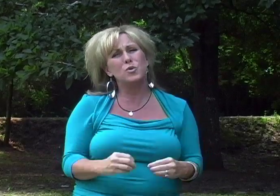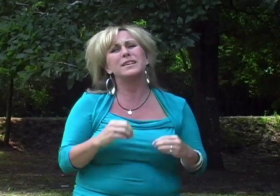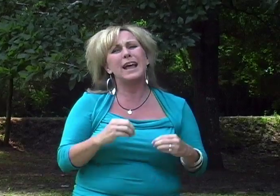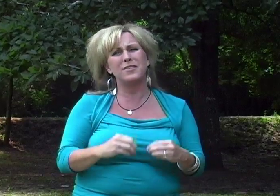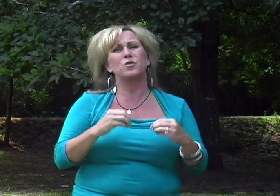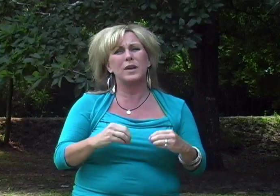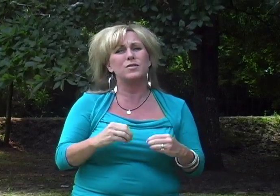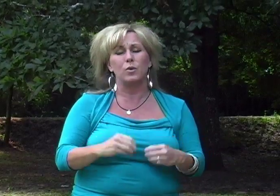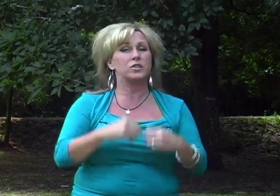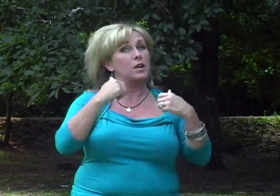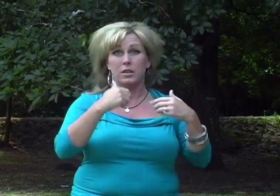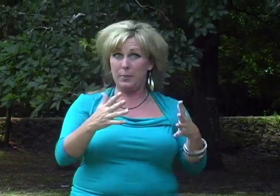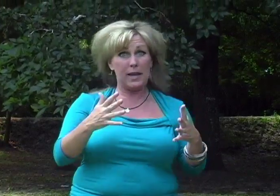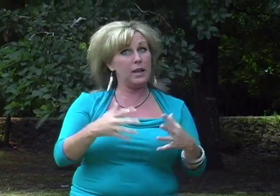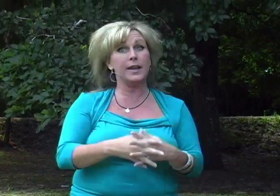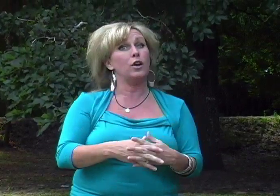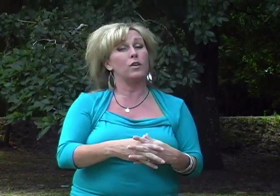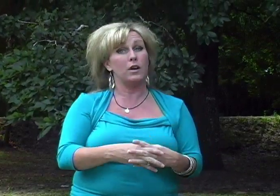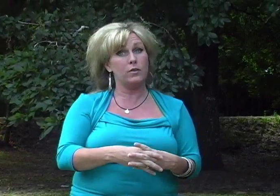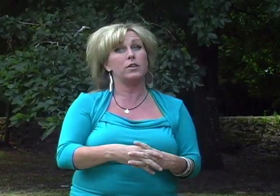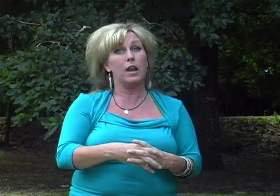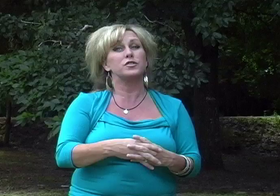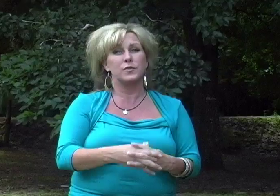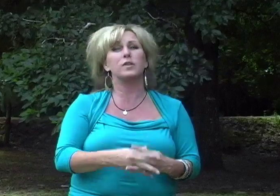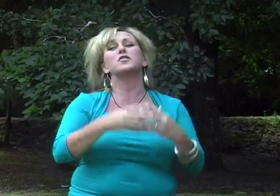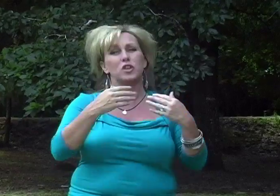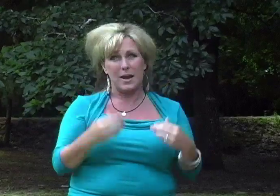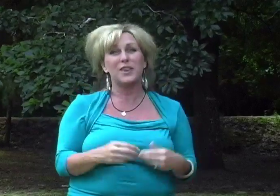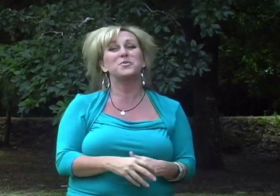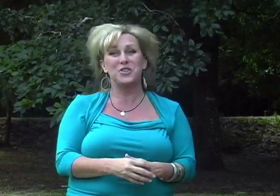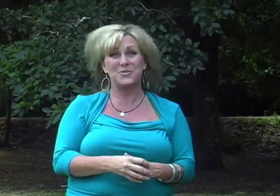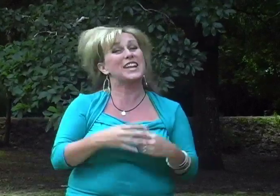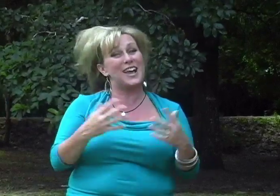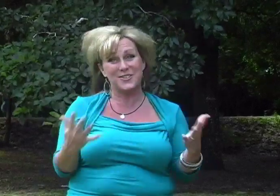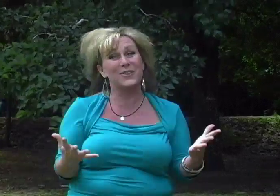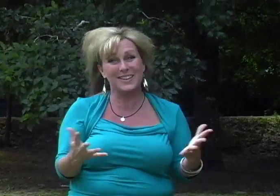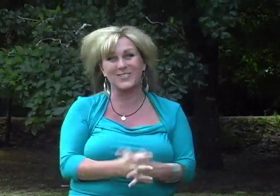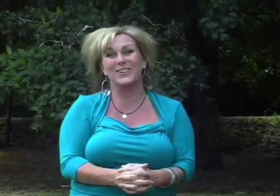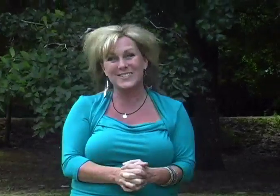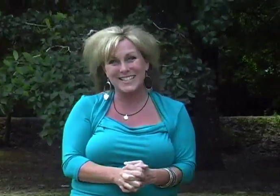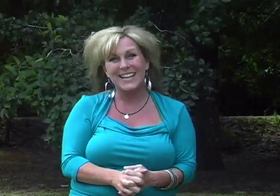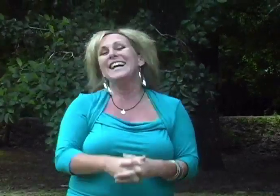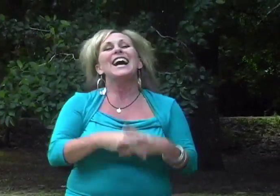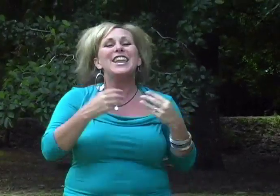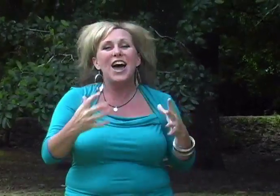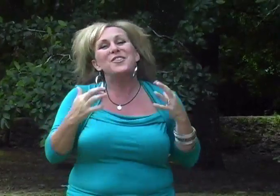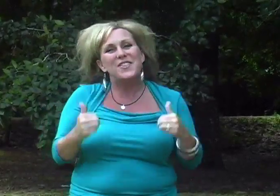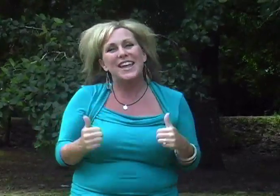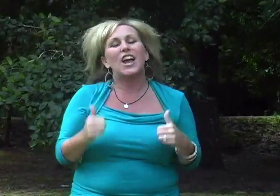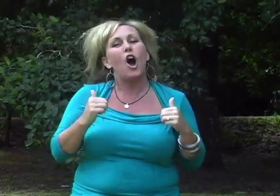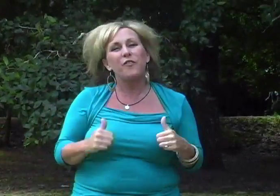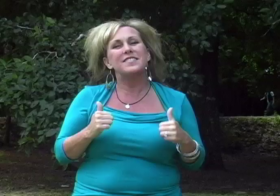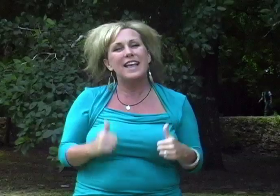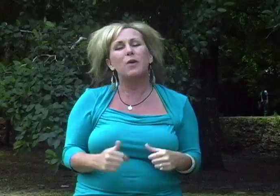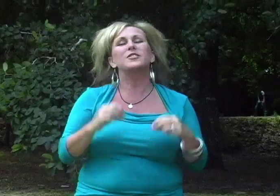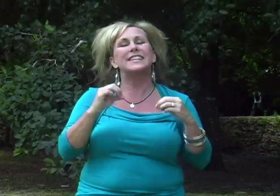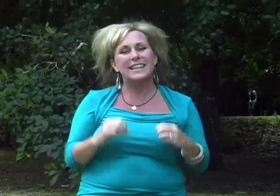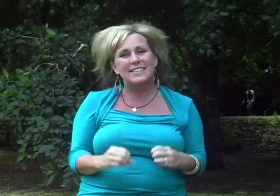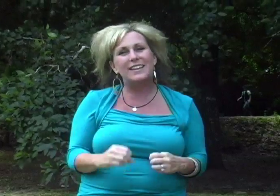it as a resource. You pay like over $100 for it, so you might as well use it as a resource. Another thing, office hours exist